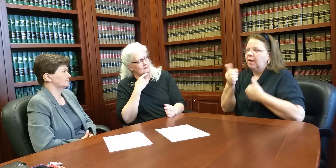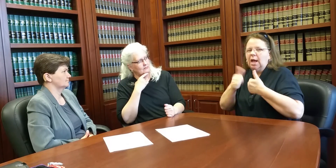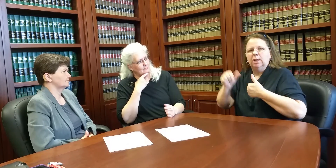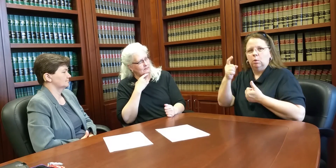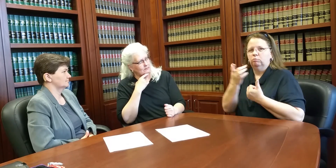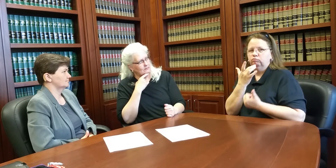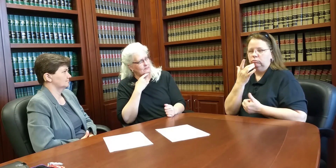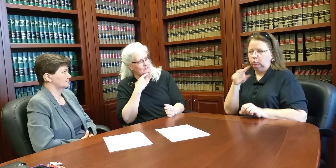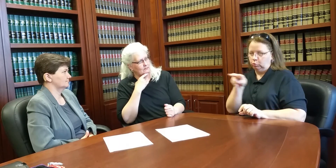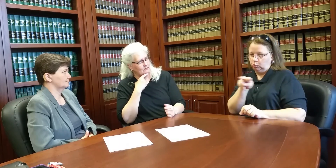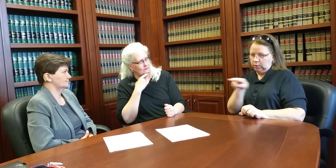Definitely, I know.